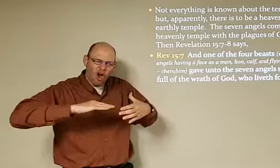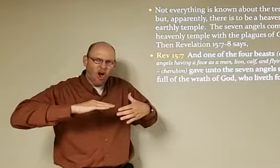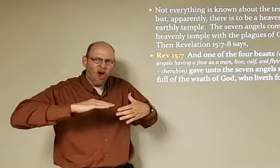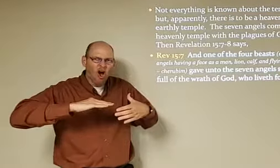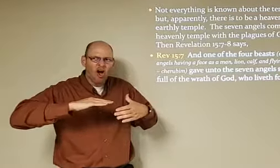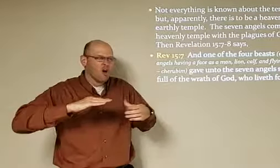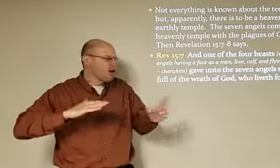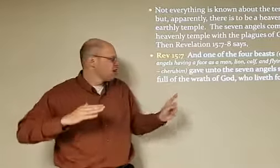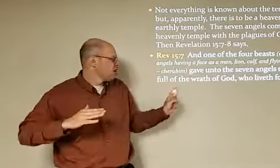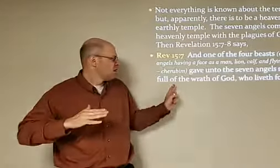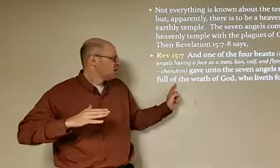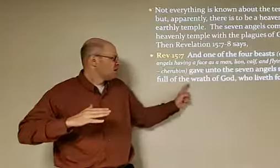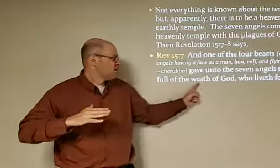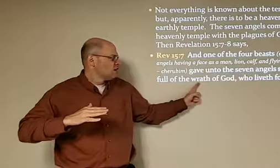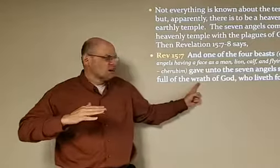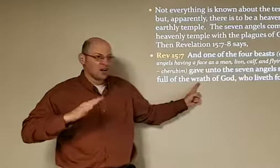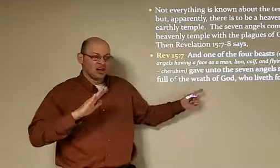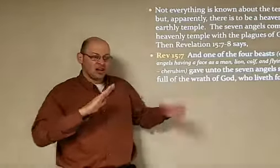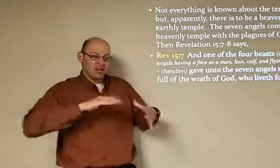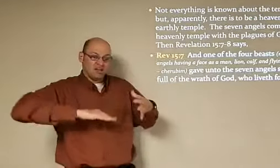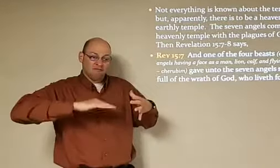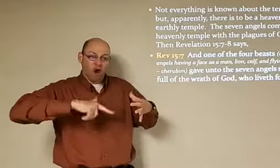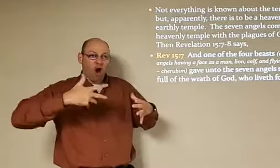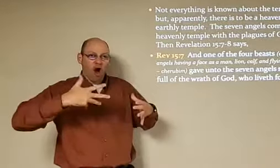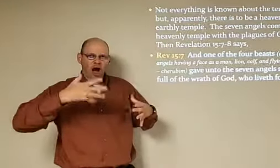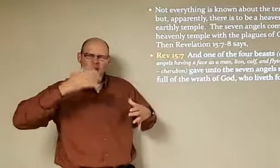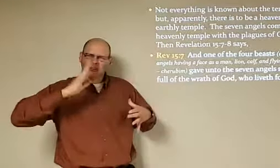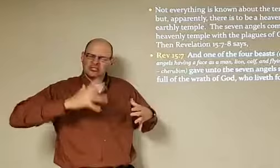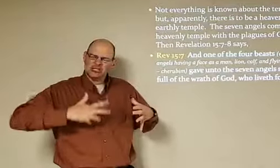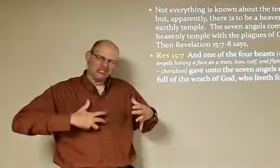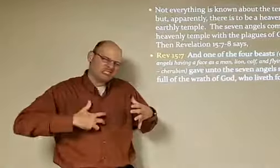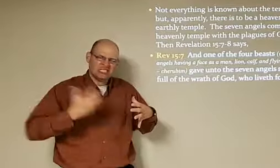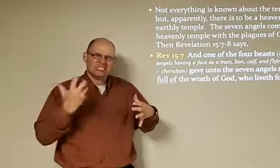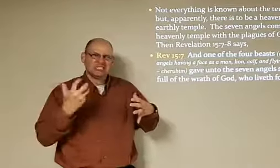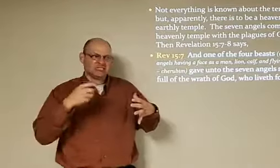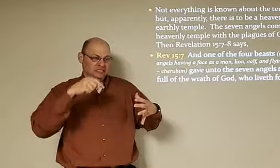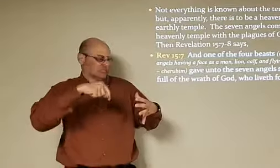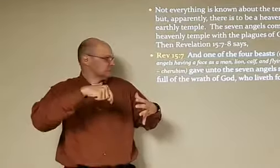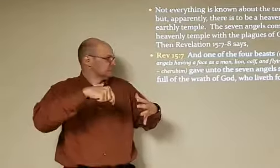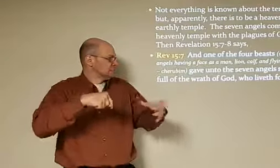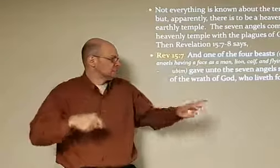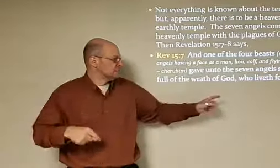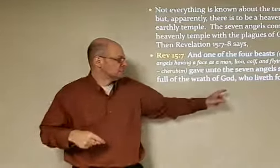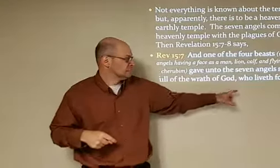It wasn't half, it wasn't three quarters, it wasn't just a little bit in there, it says full.